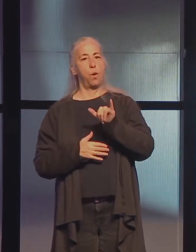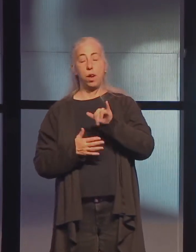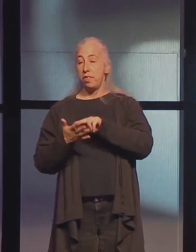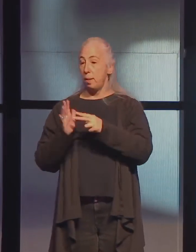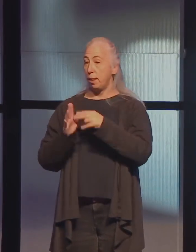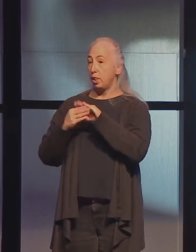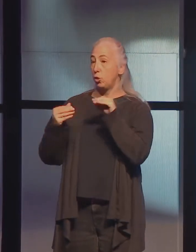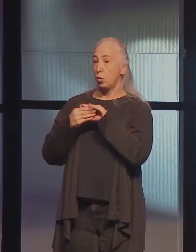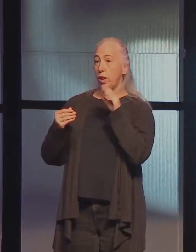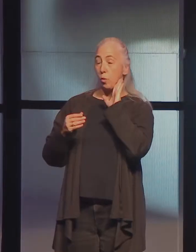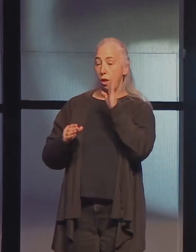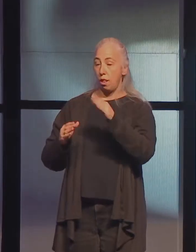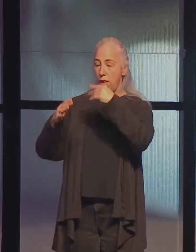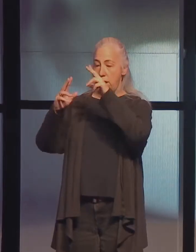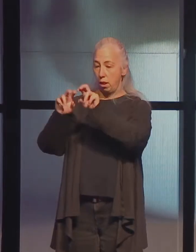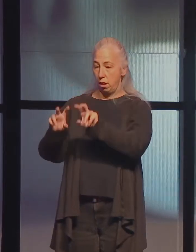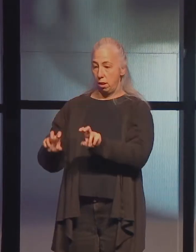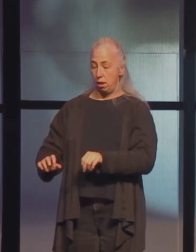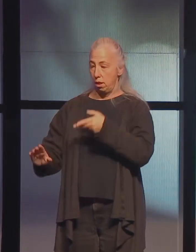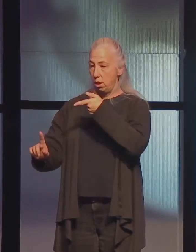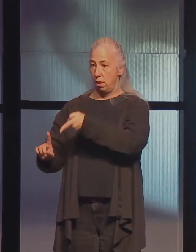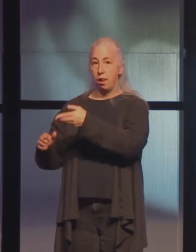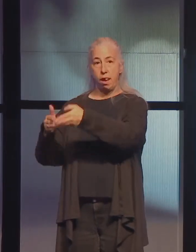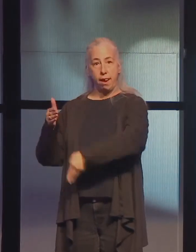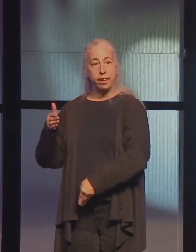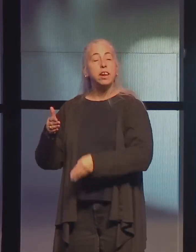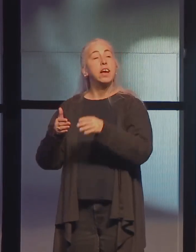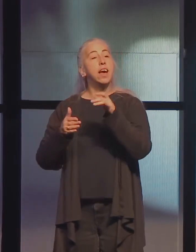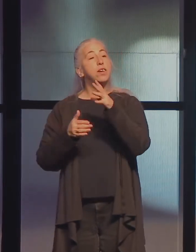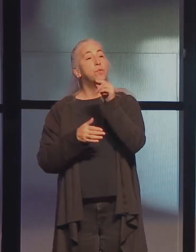ends. And the negativity bias makes sure that the